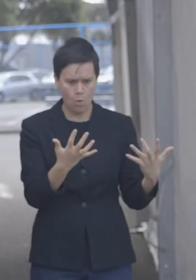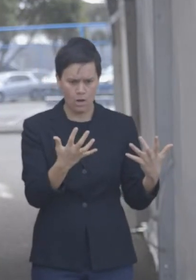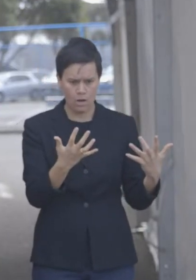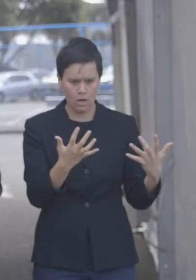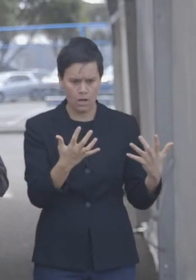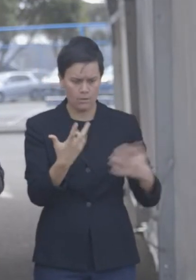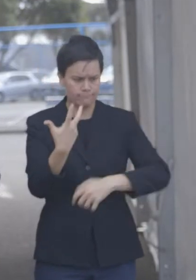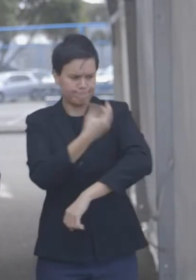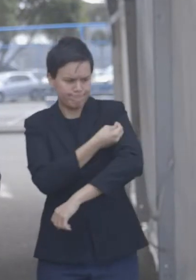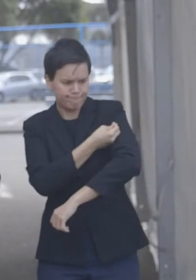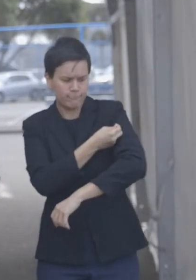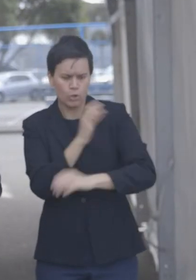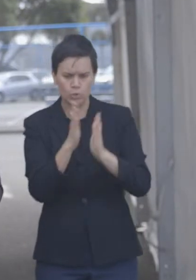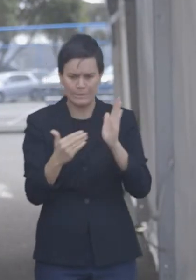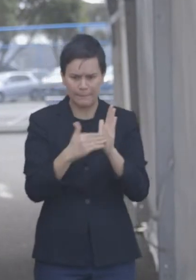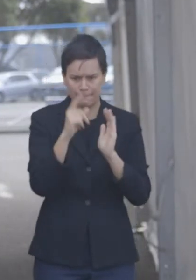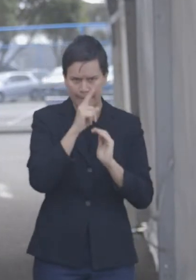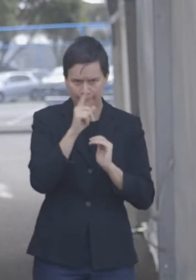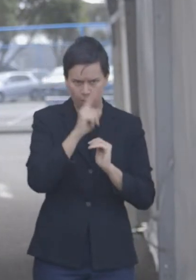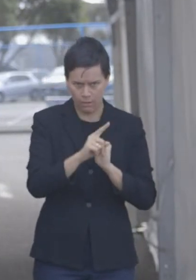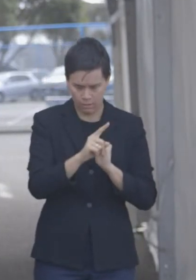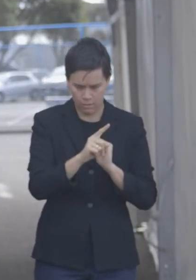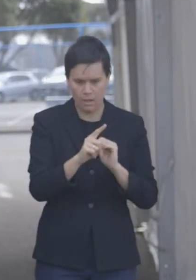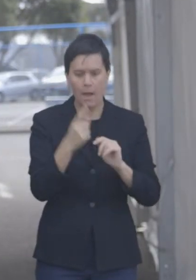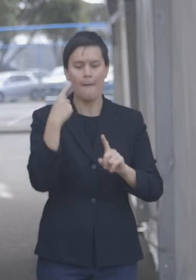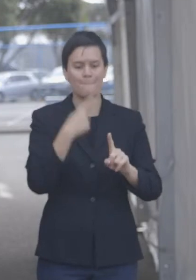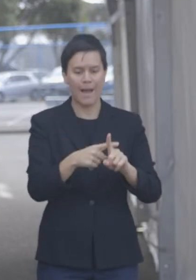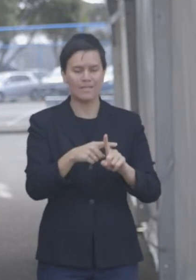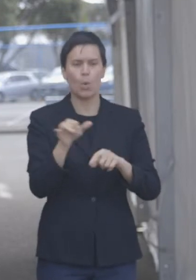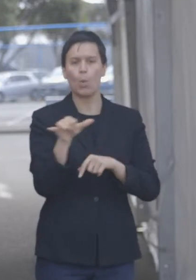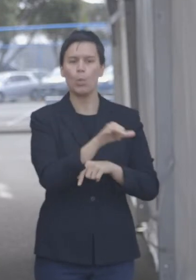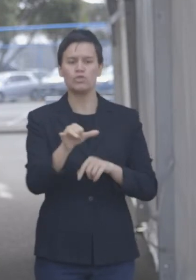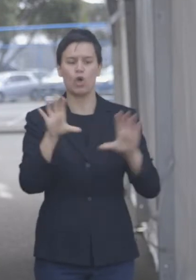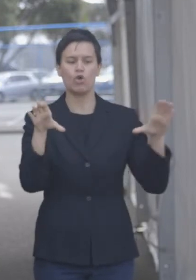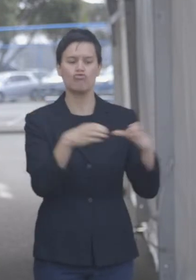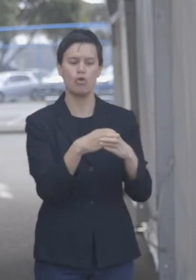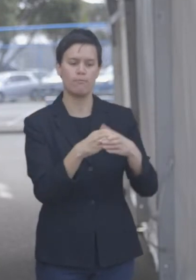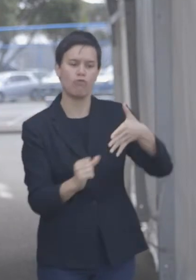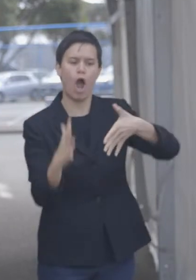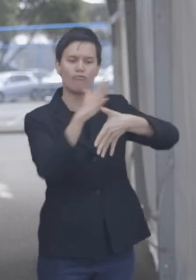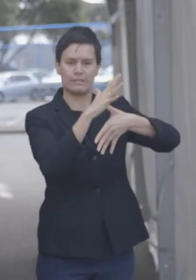do first to actually get the most benefit for New Zealand. Yep.